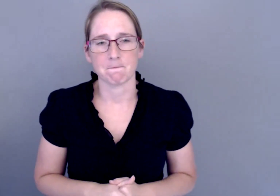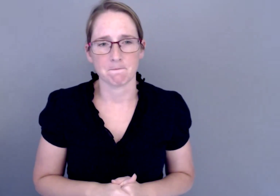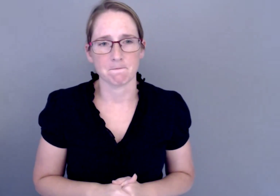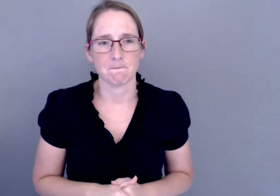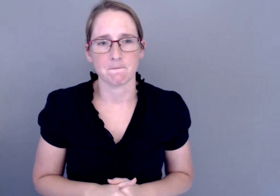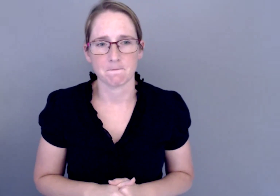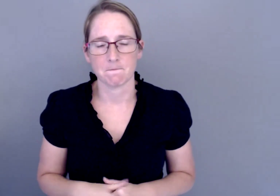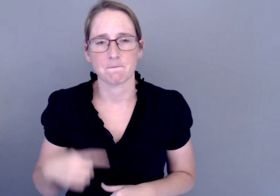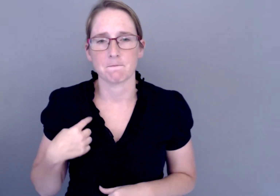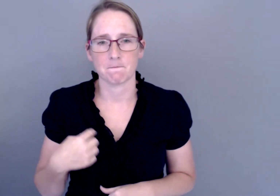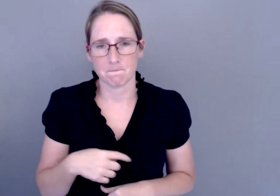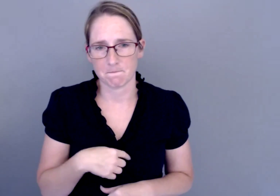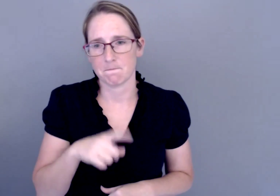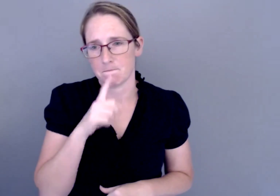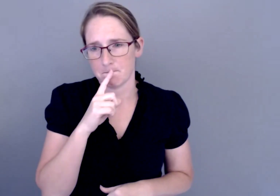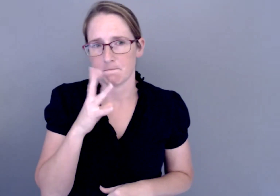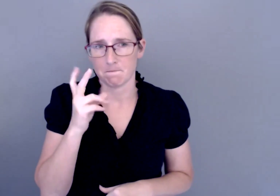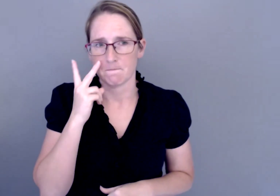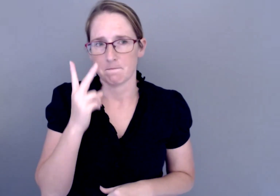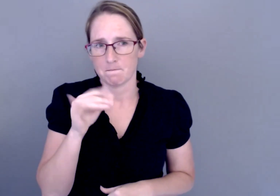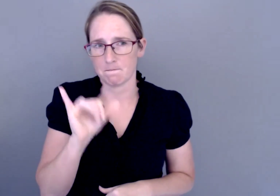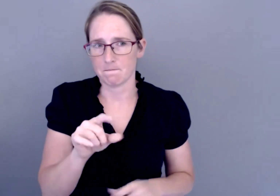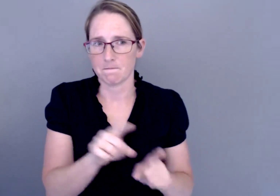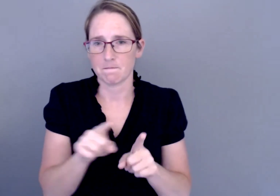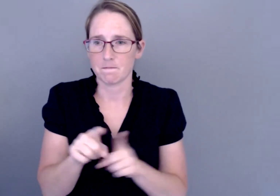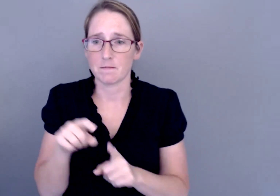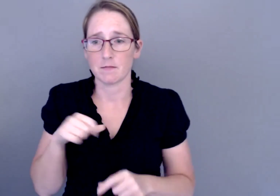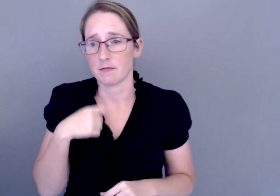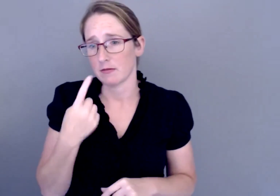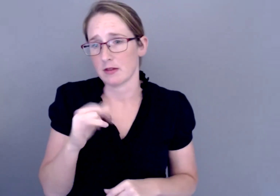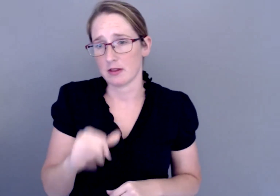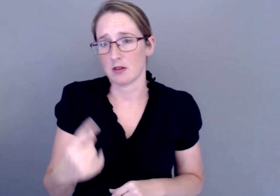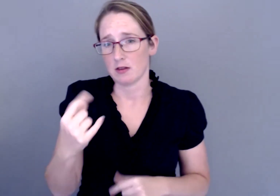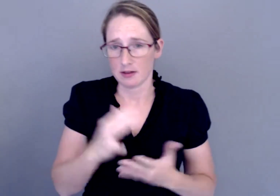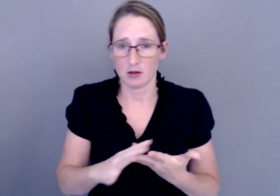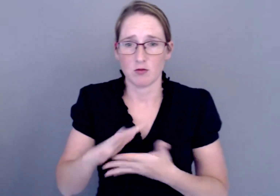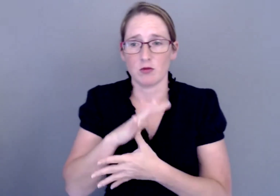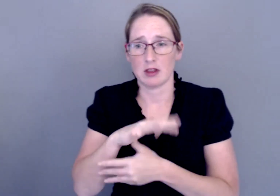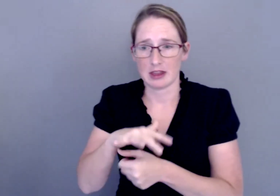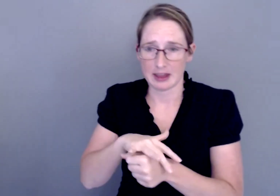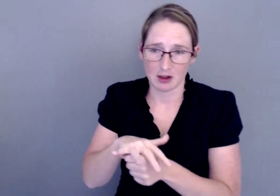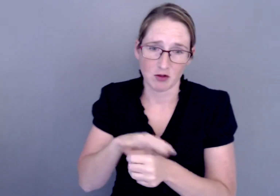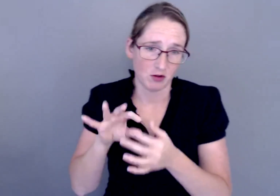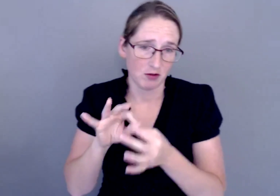We very much want to see that as well. I can tell you that's one of the priority areas in terms of